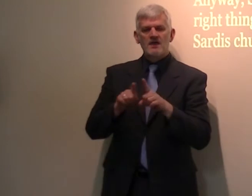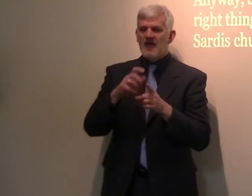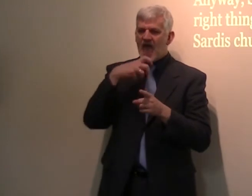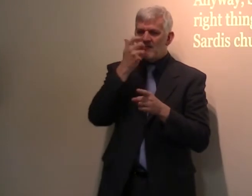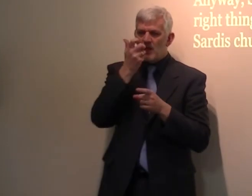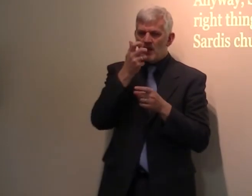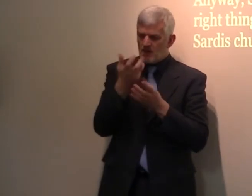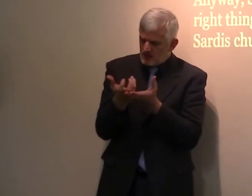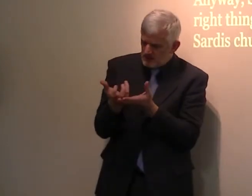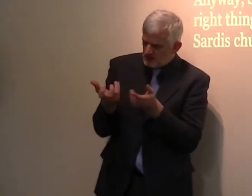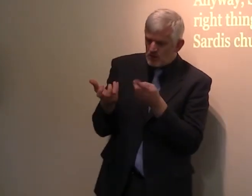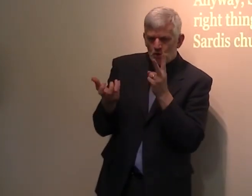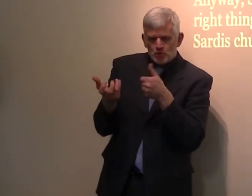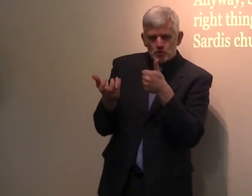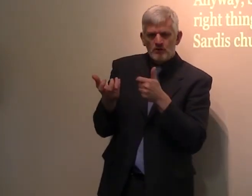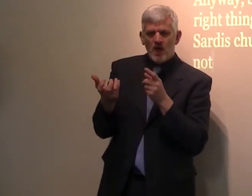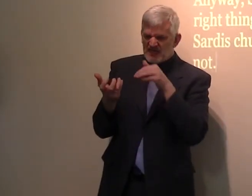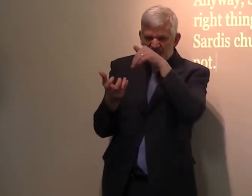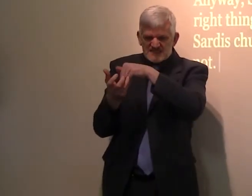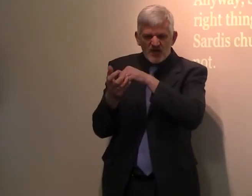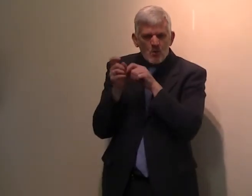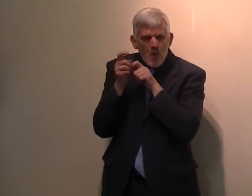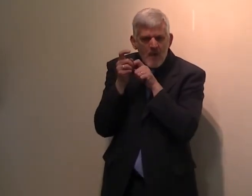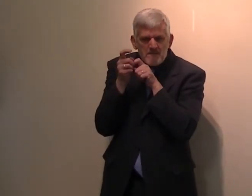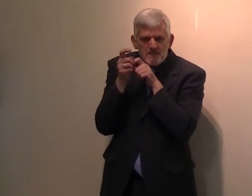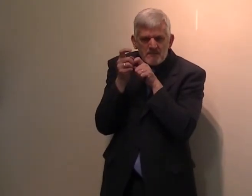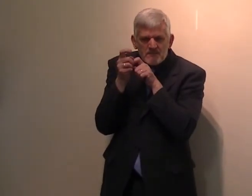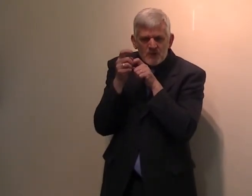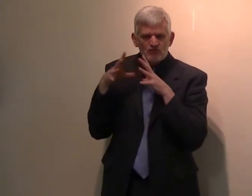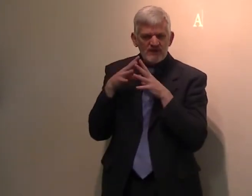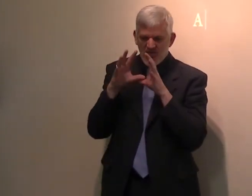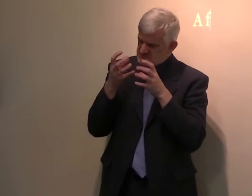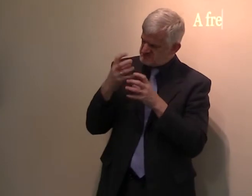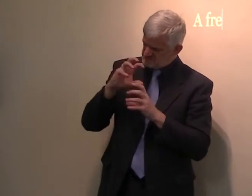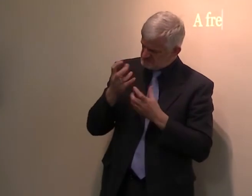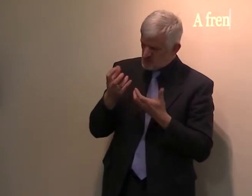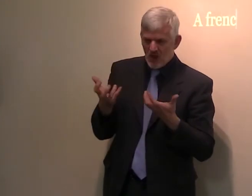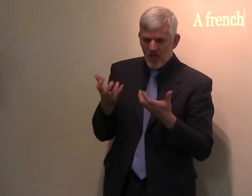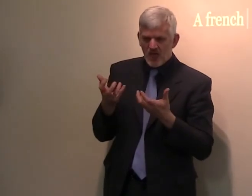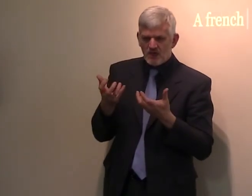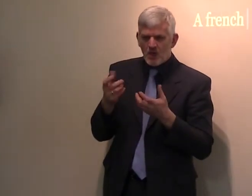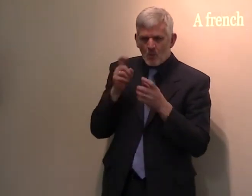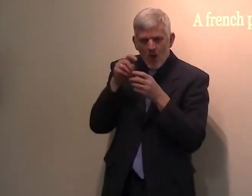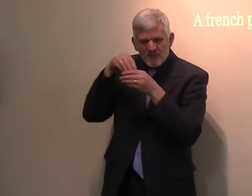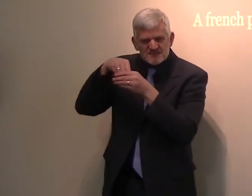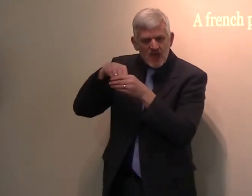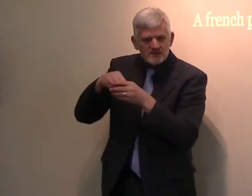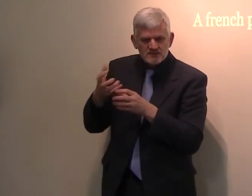The war is already there. The rot is set in already in the Church of Sardis. Is the rot set in